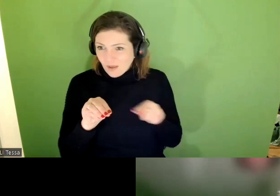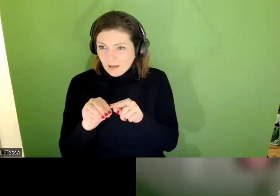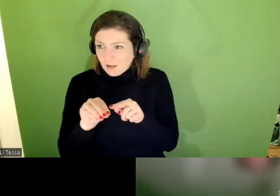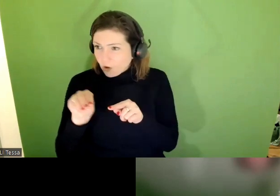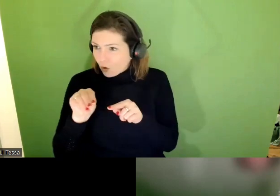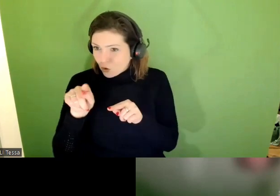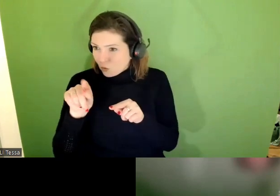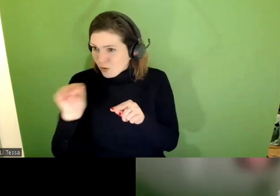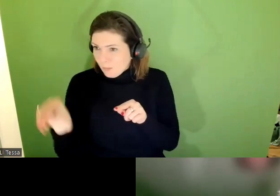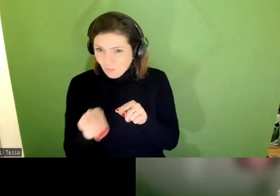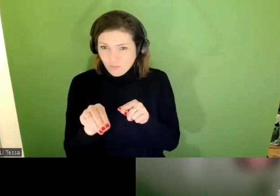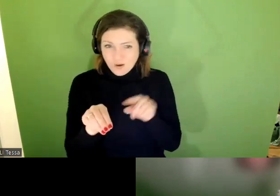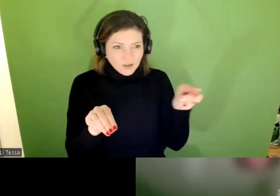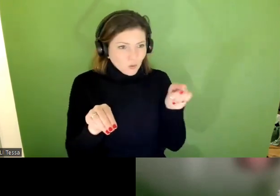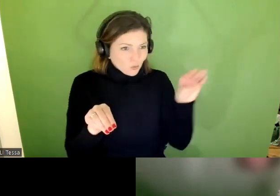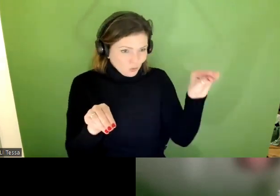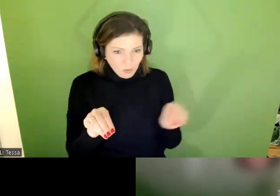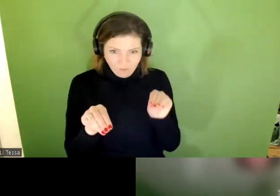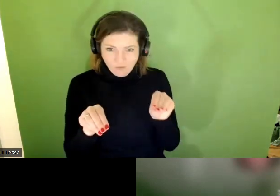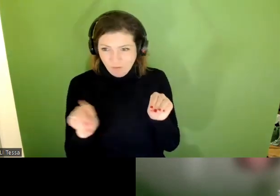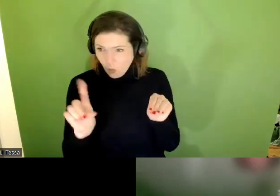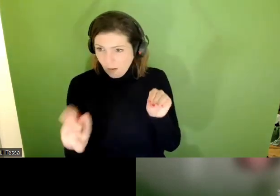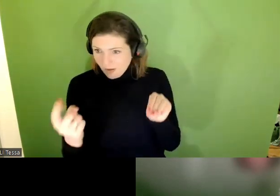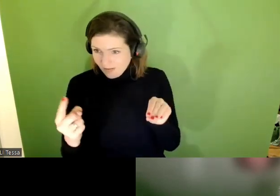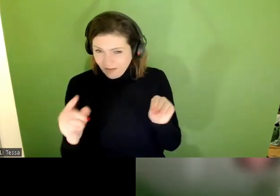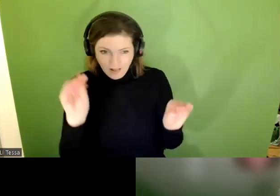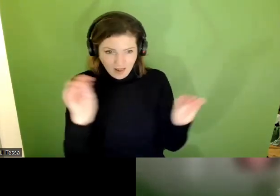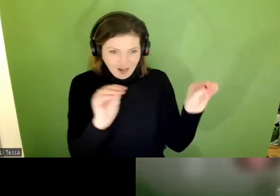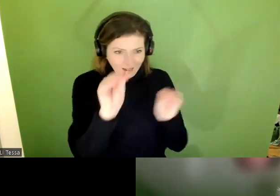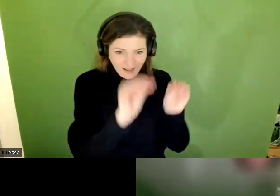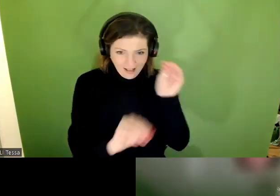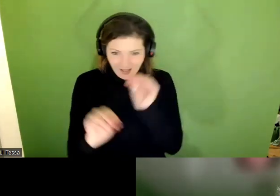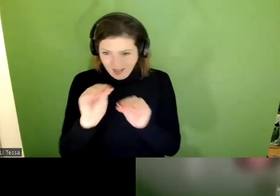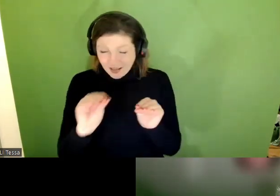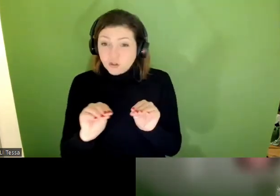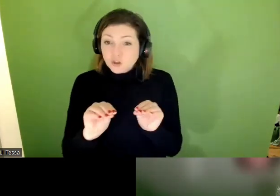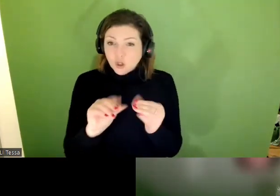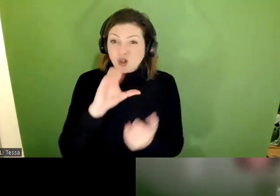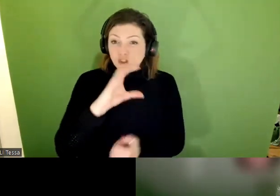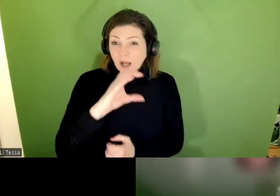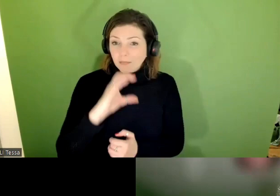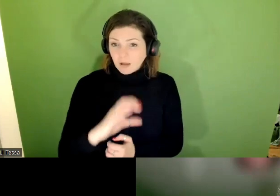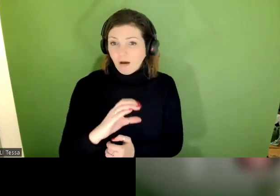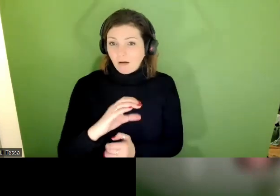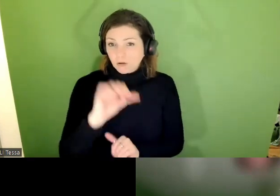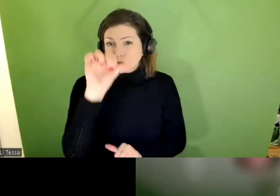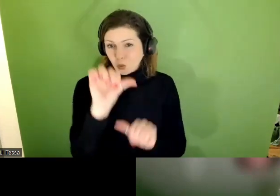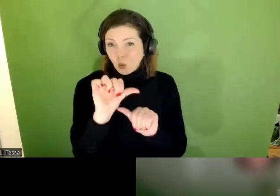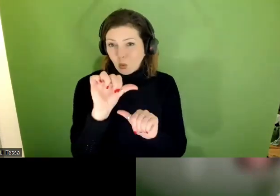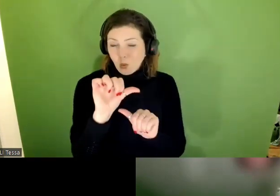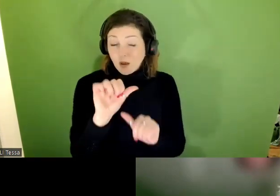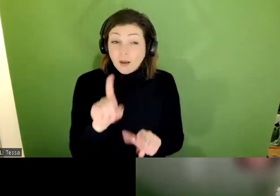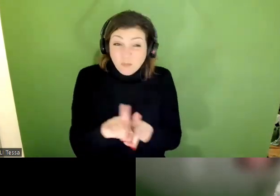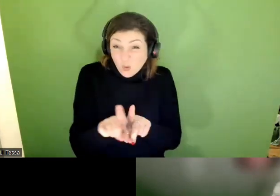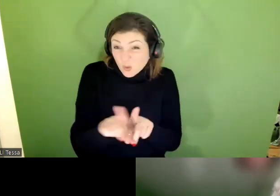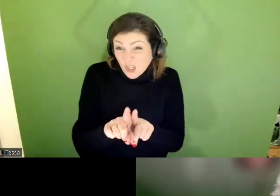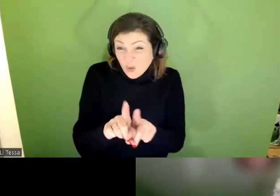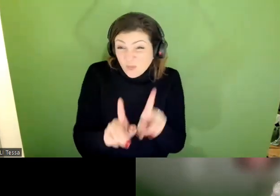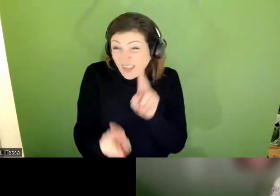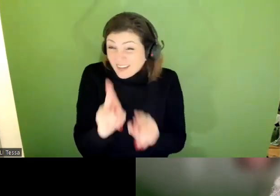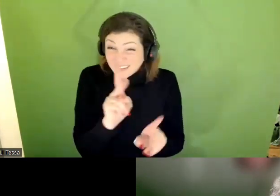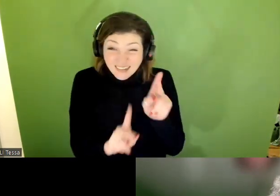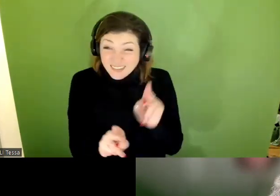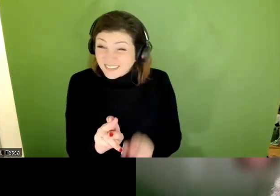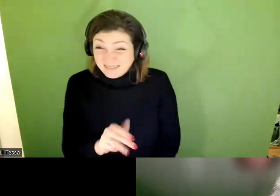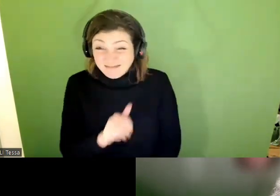I'm sort of just done. So my chapters are quite short. But also I think it's editing. It's you write it and write it, and there's